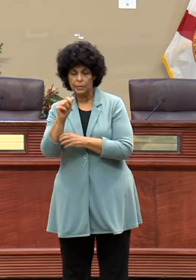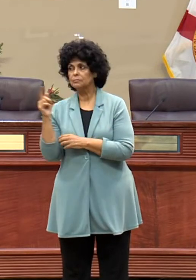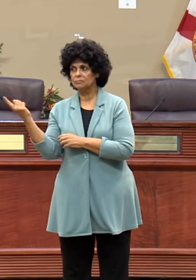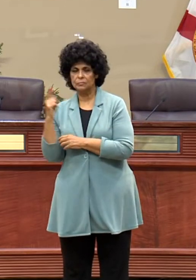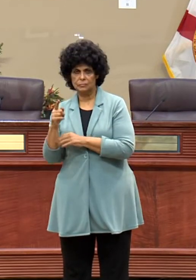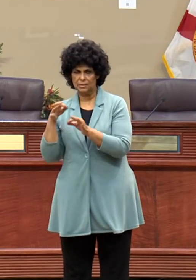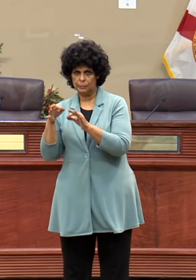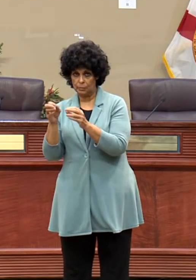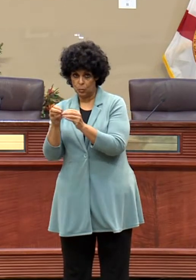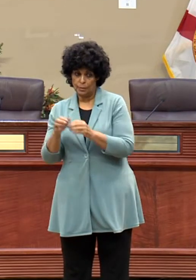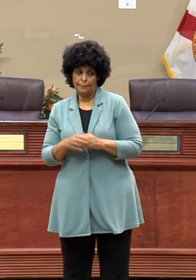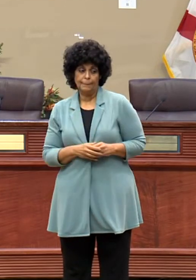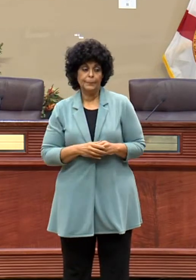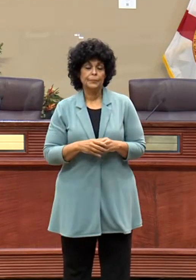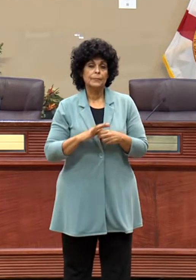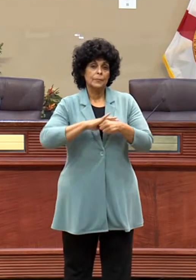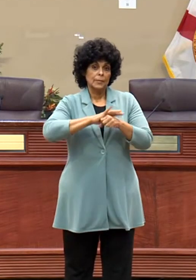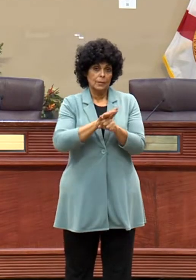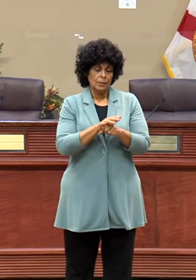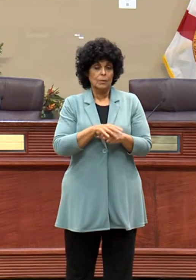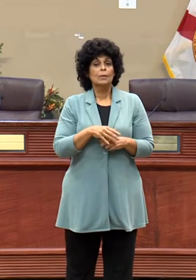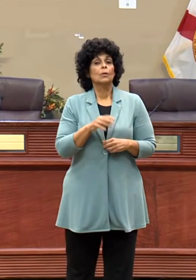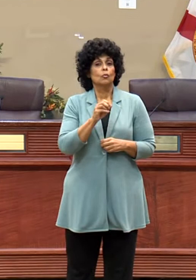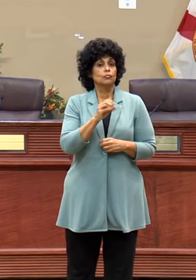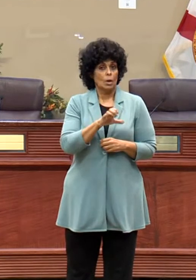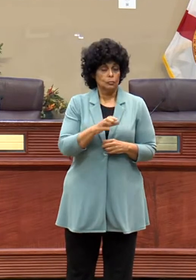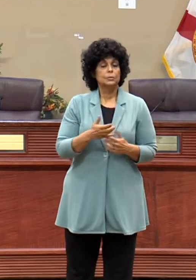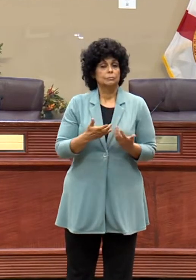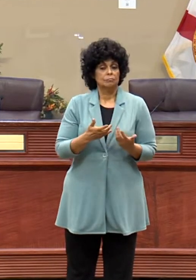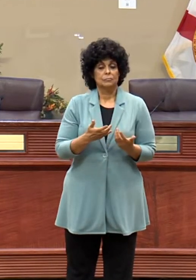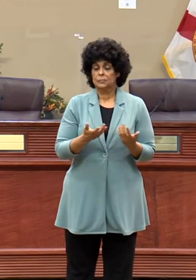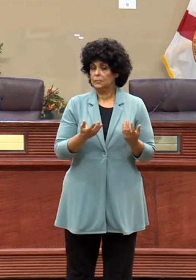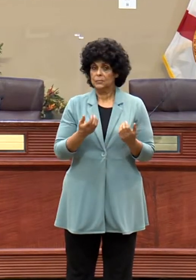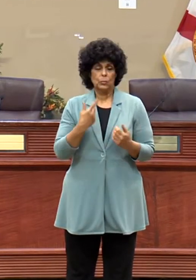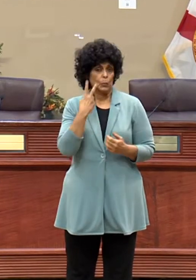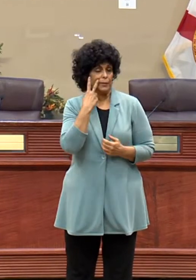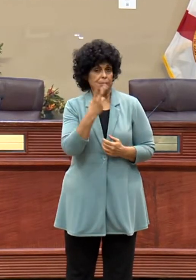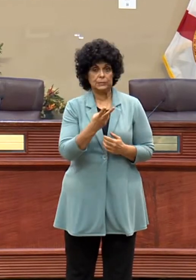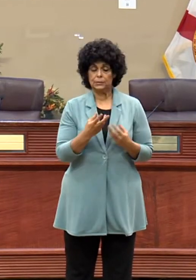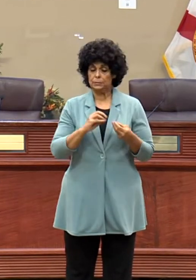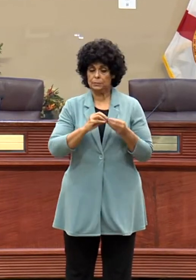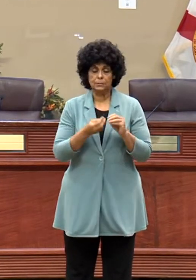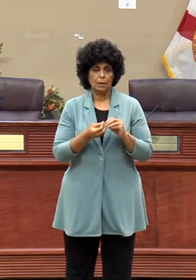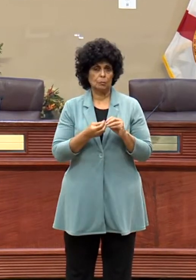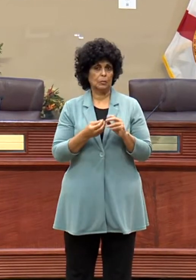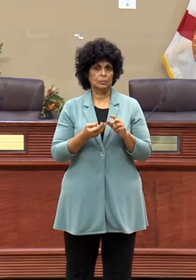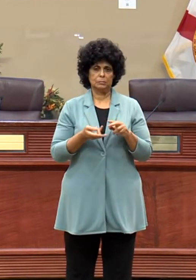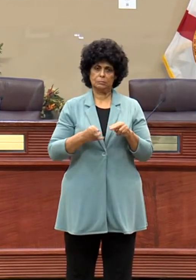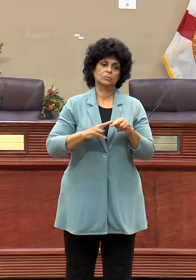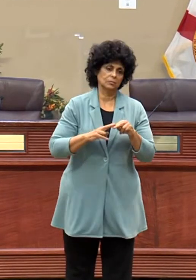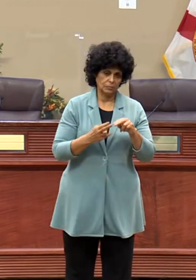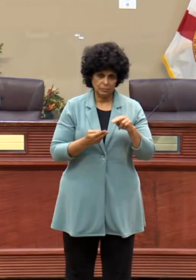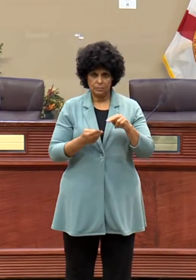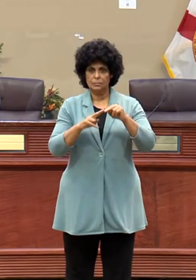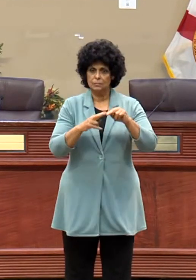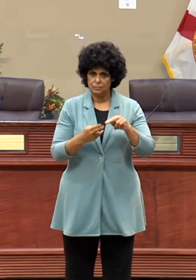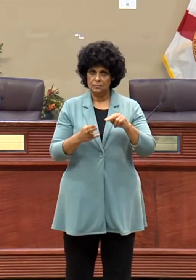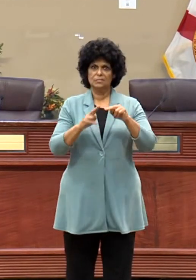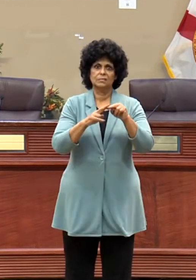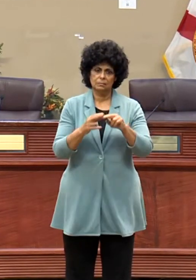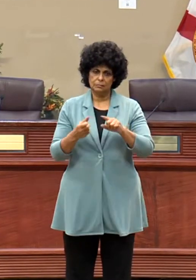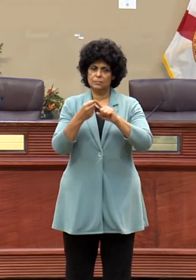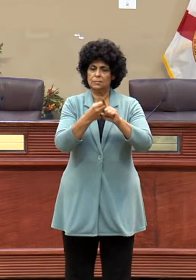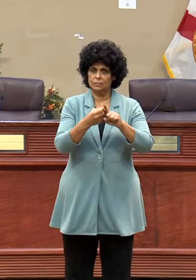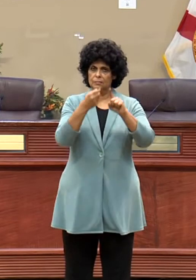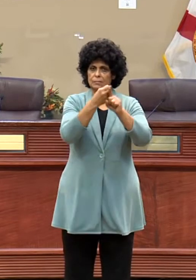County, we have experienced multiple weeks in a row of record-setting results of the number of COVID-19 gene copies